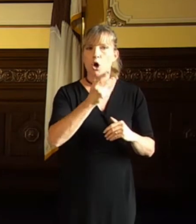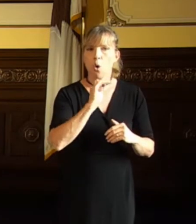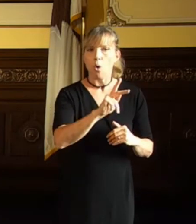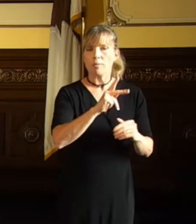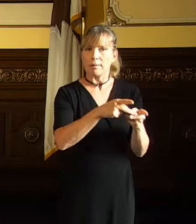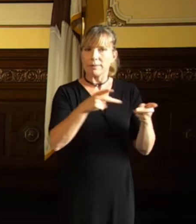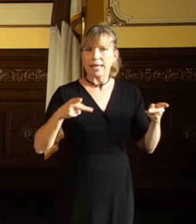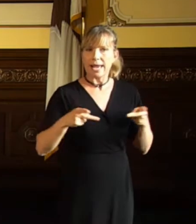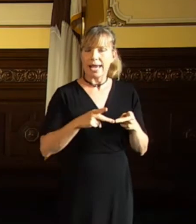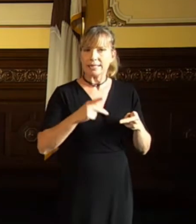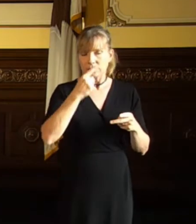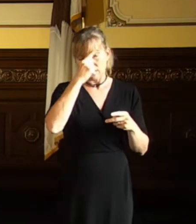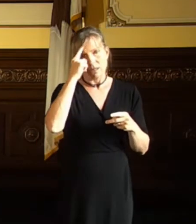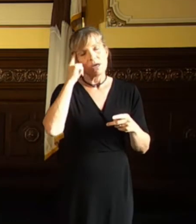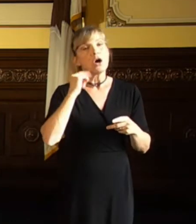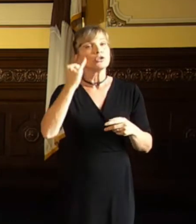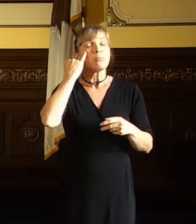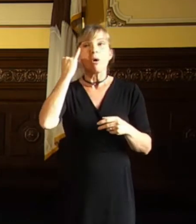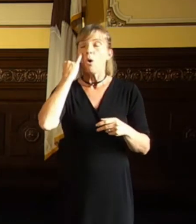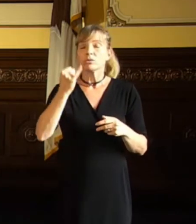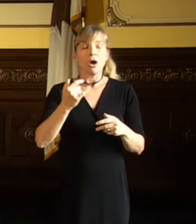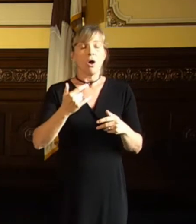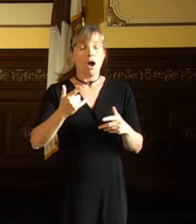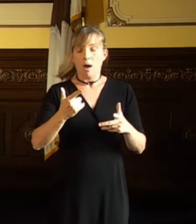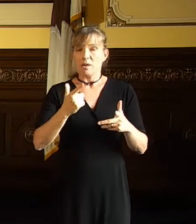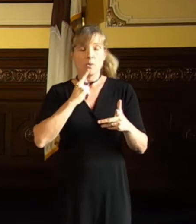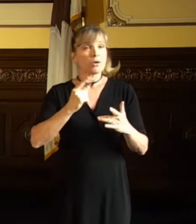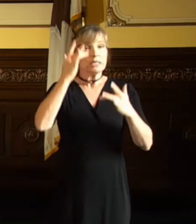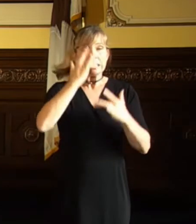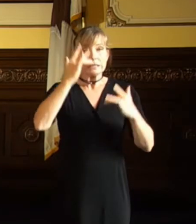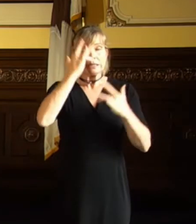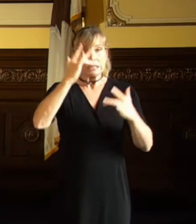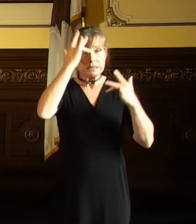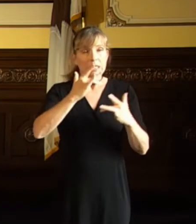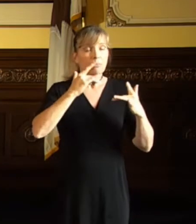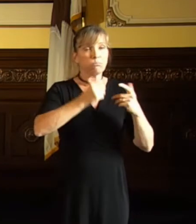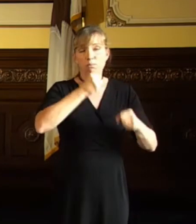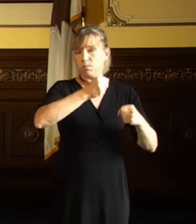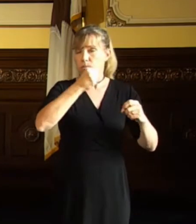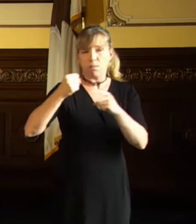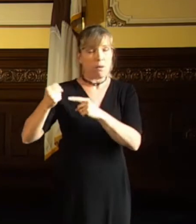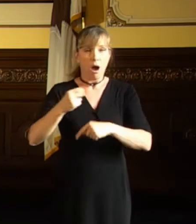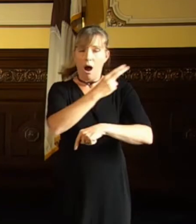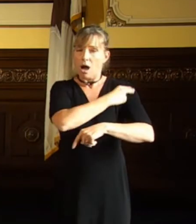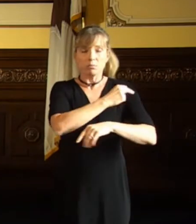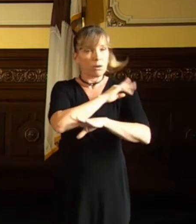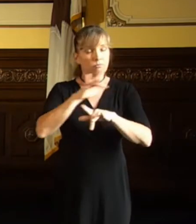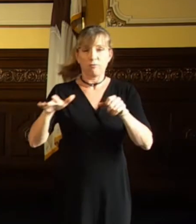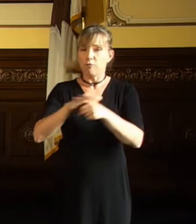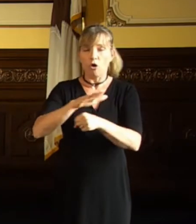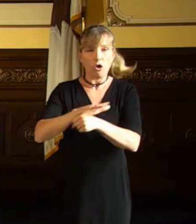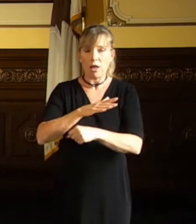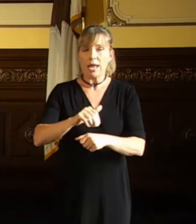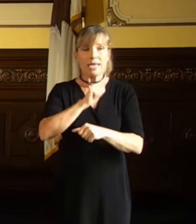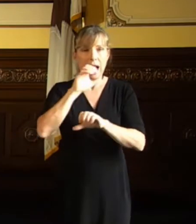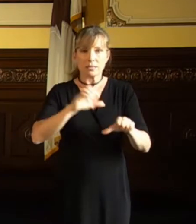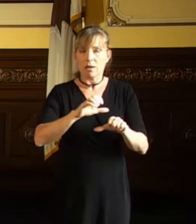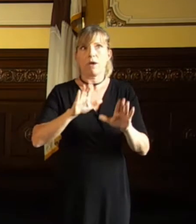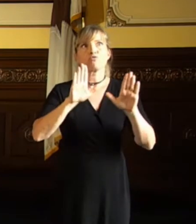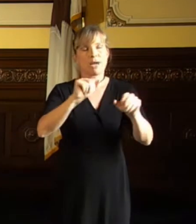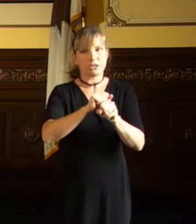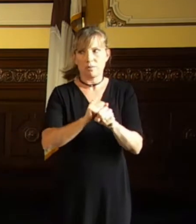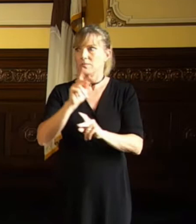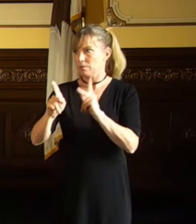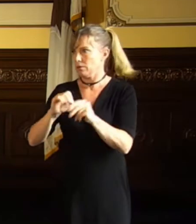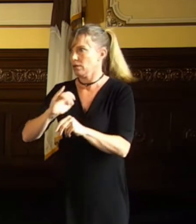places, because if we had been on the path that we were, if we had continued on the path we were on and hadn't done the great job that